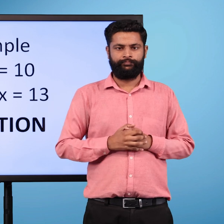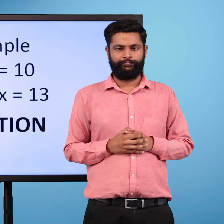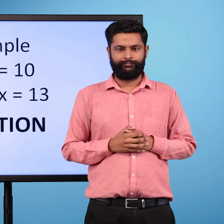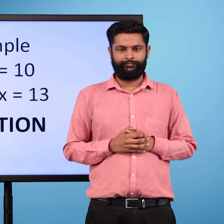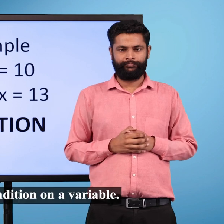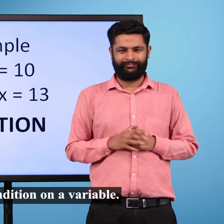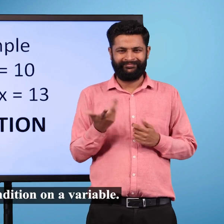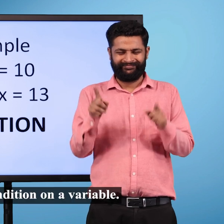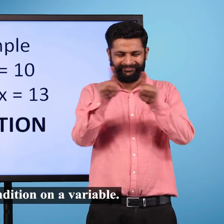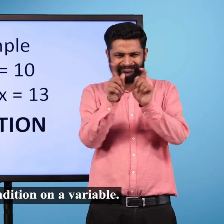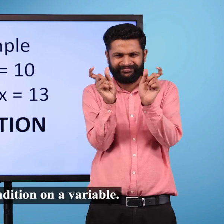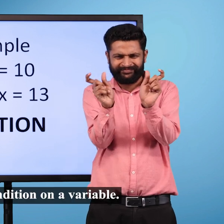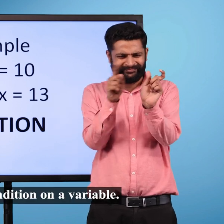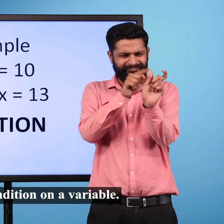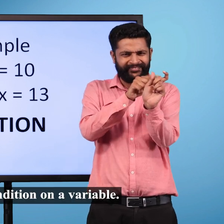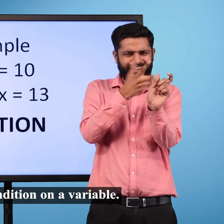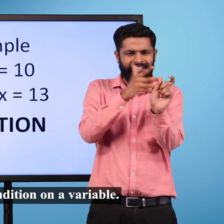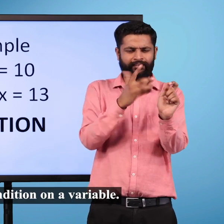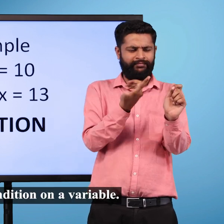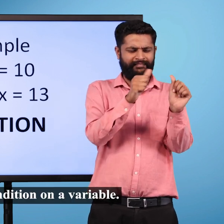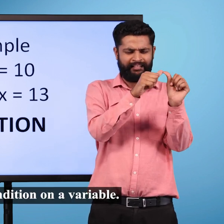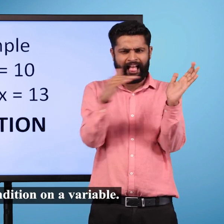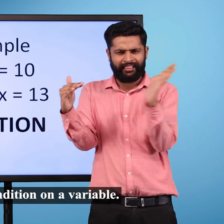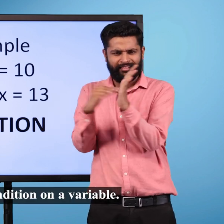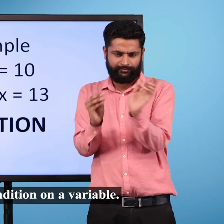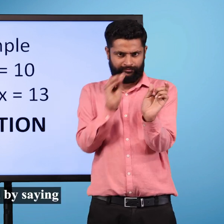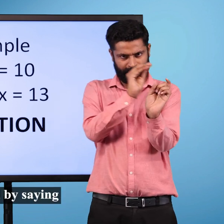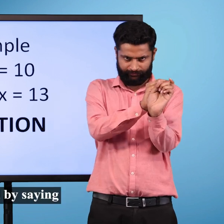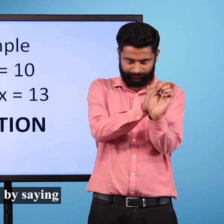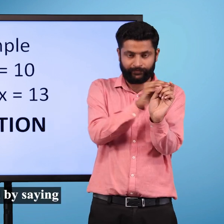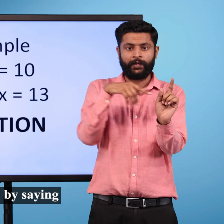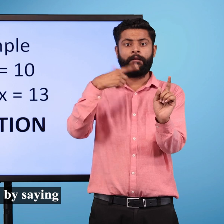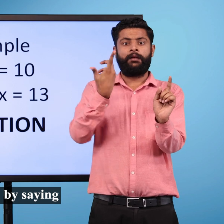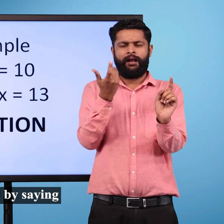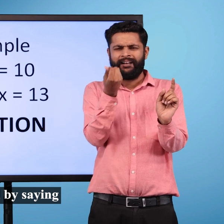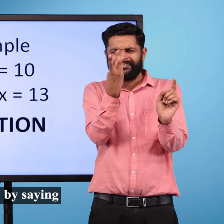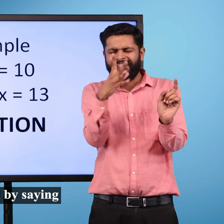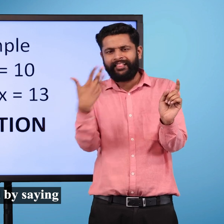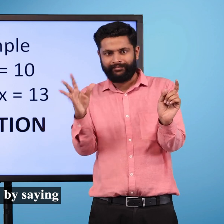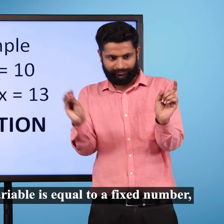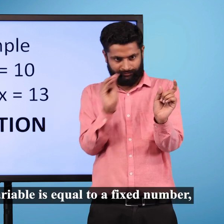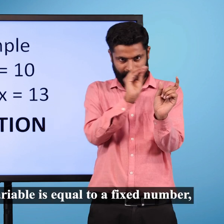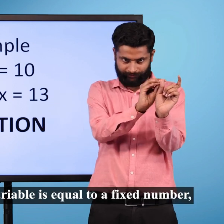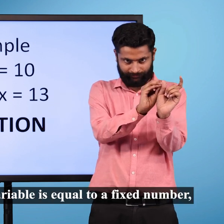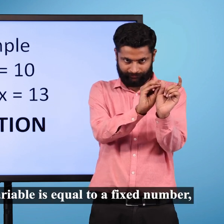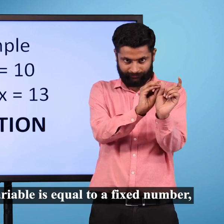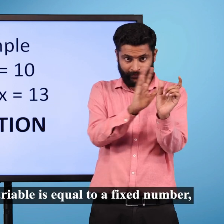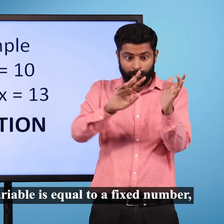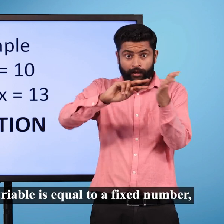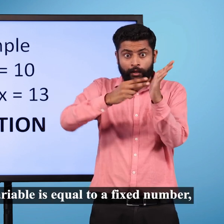An equation is a condition on a variable. It is expressed by saying that an expression with a